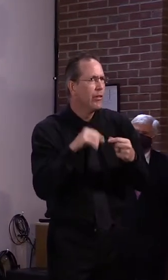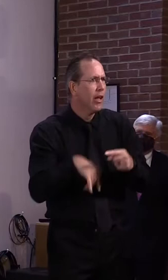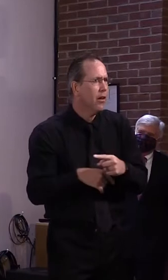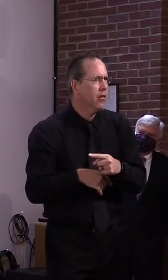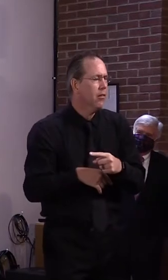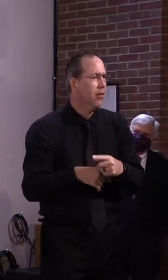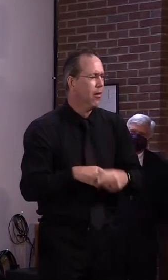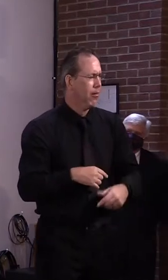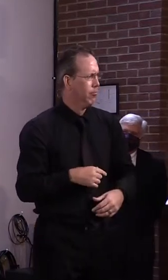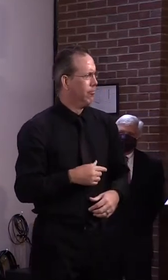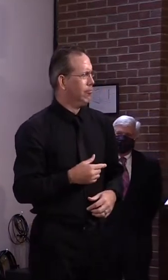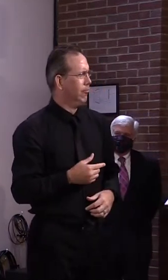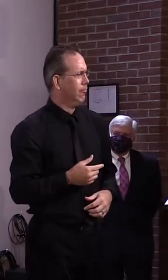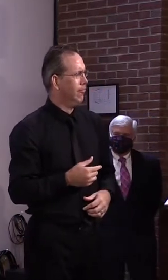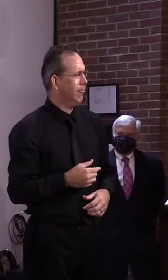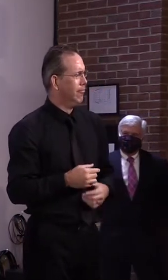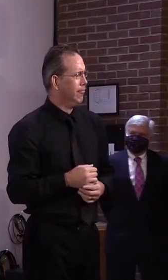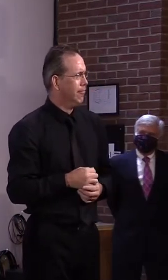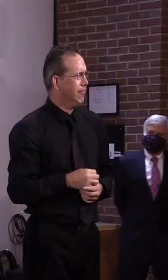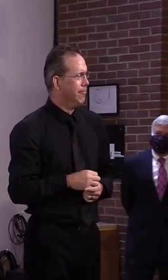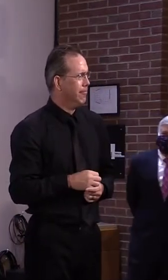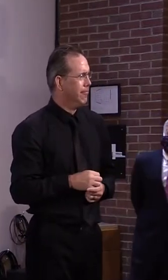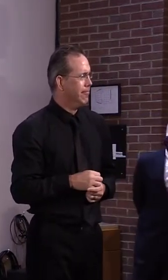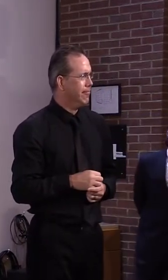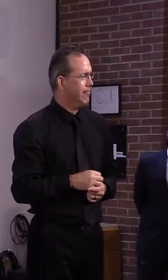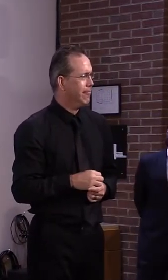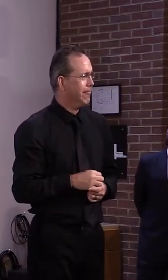Lest anyone forget the first question,